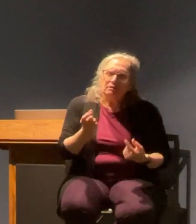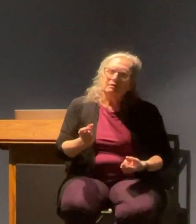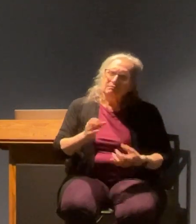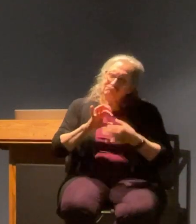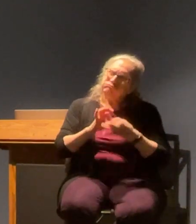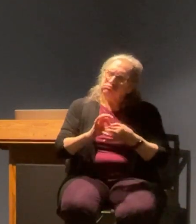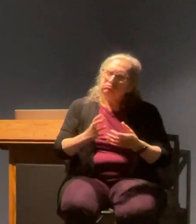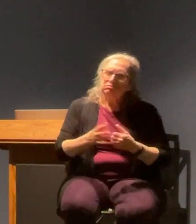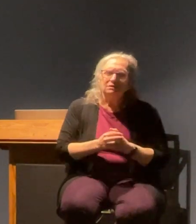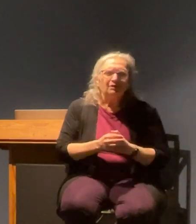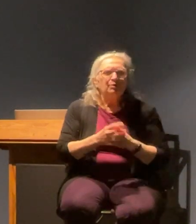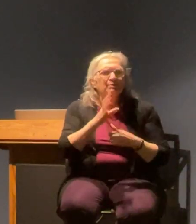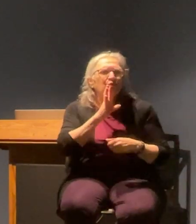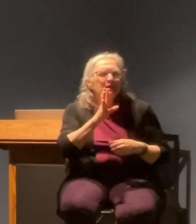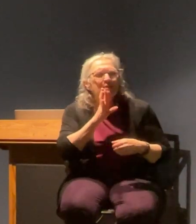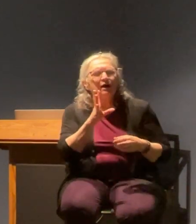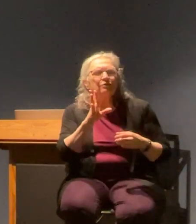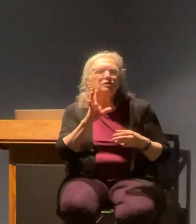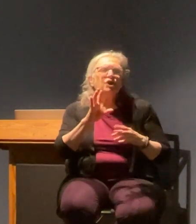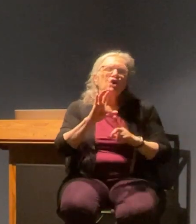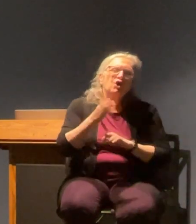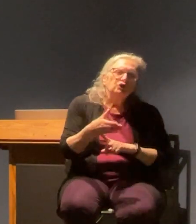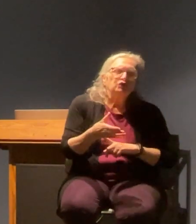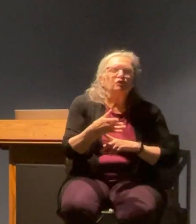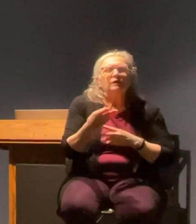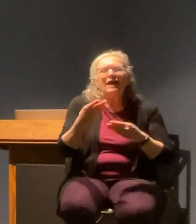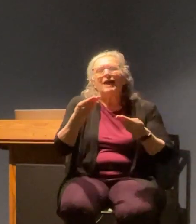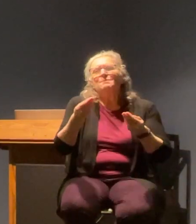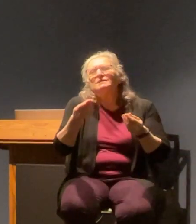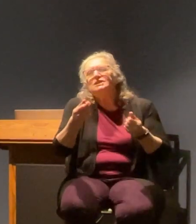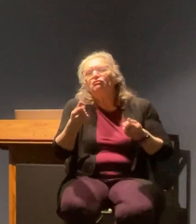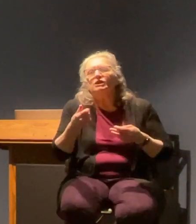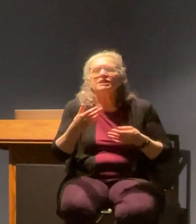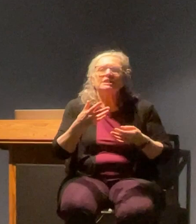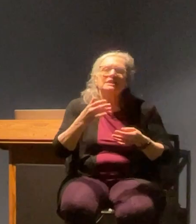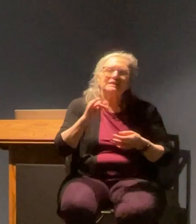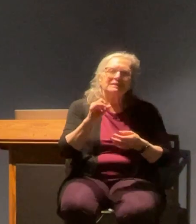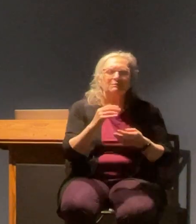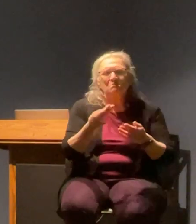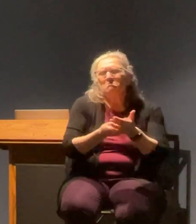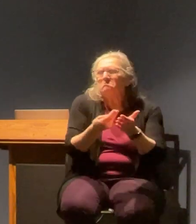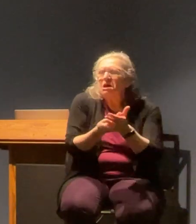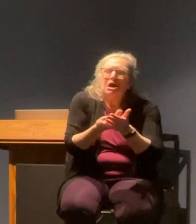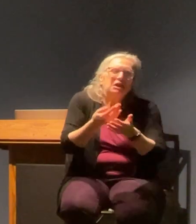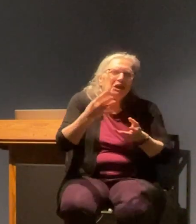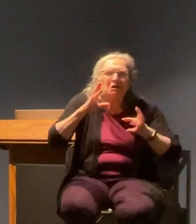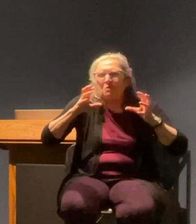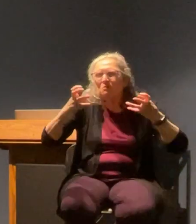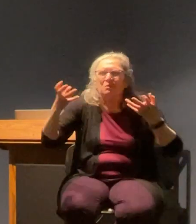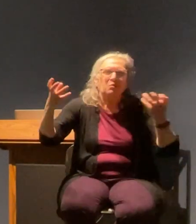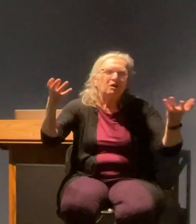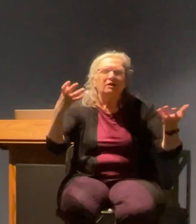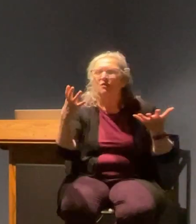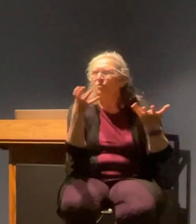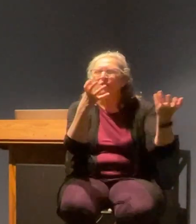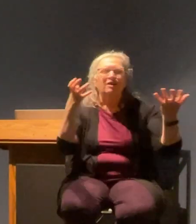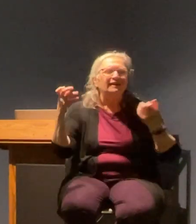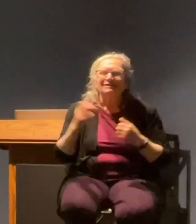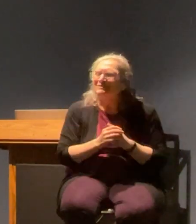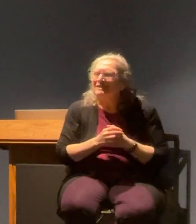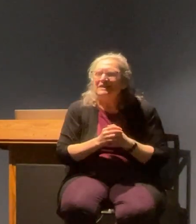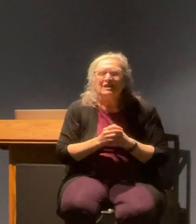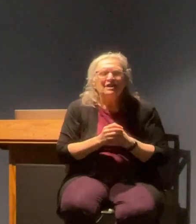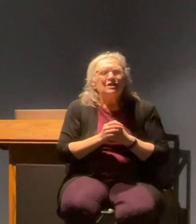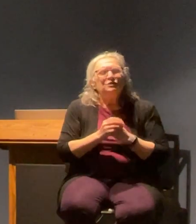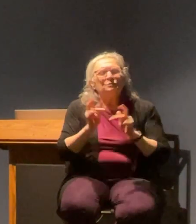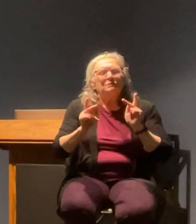materialism and fashion and how they feel? Do they feel that they need